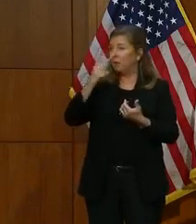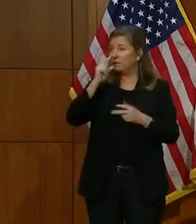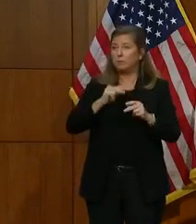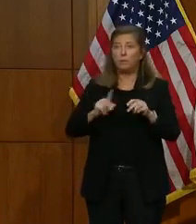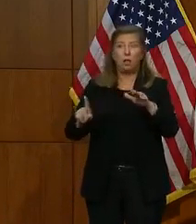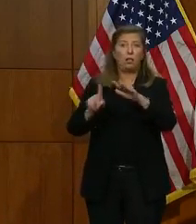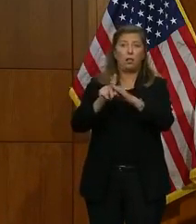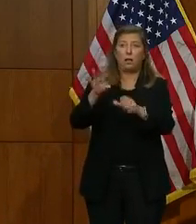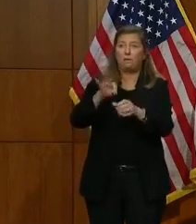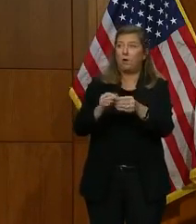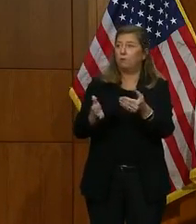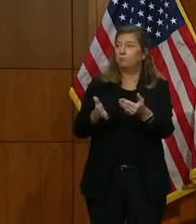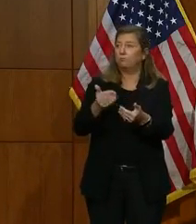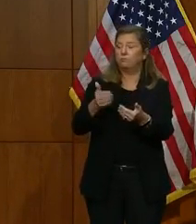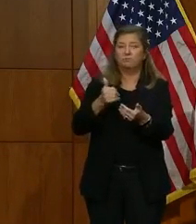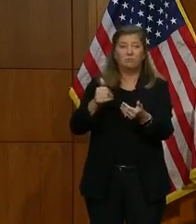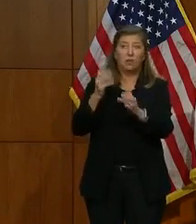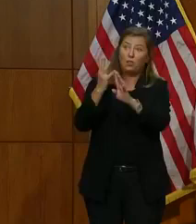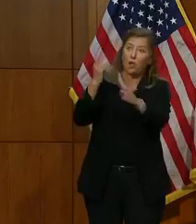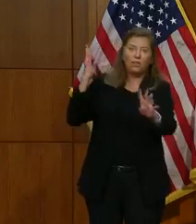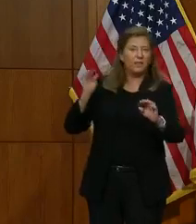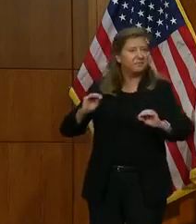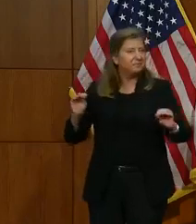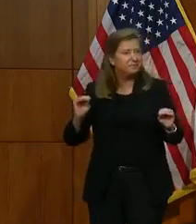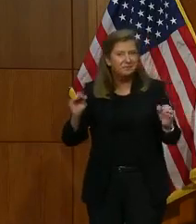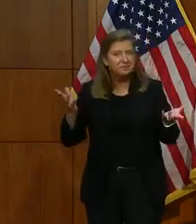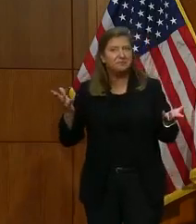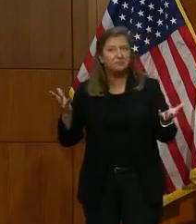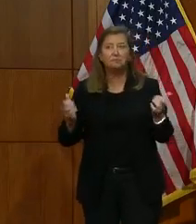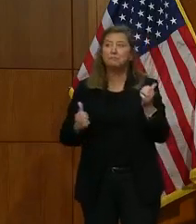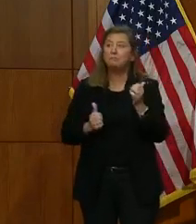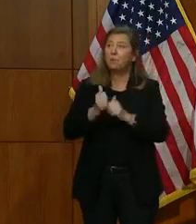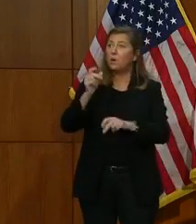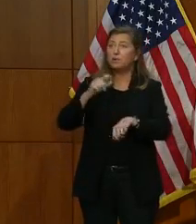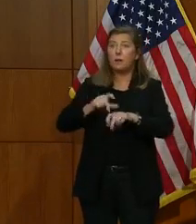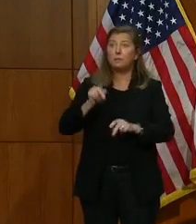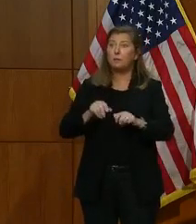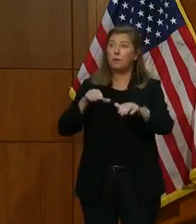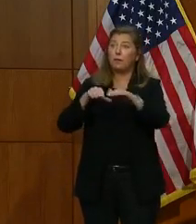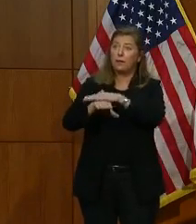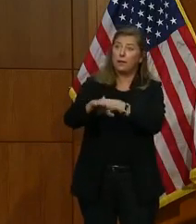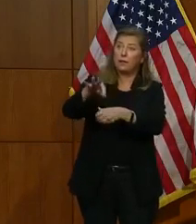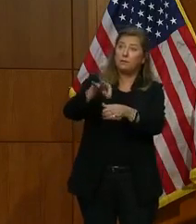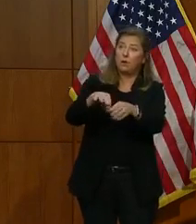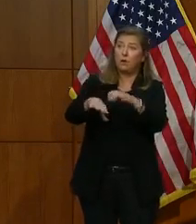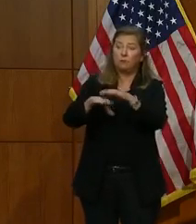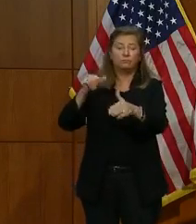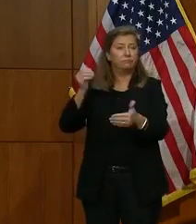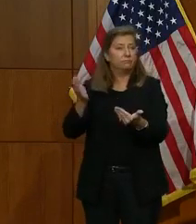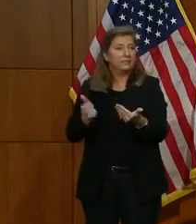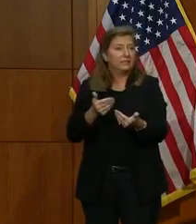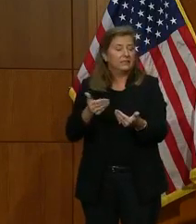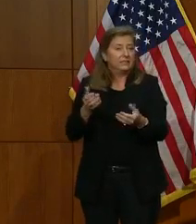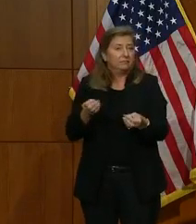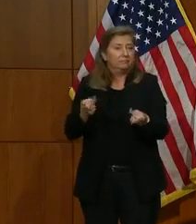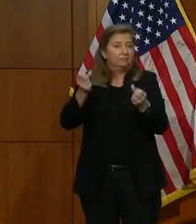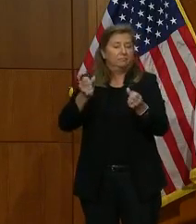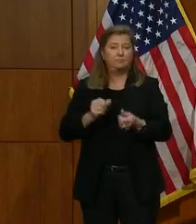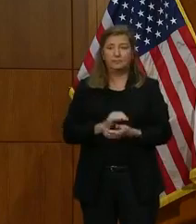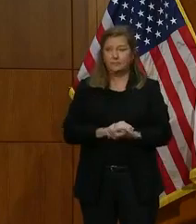polls, not long lines, and people generally being able to come in and out in the polling locations.